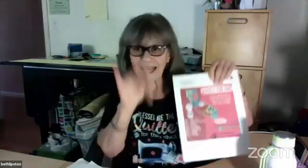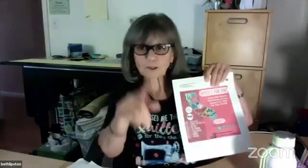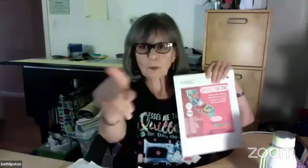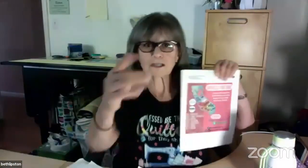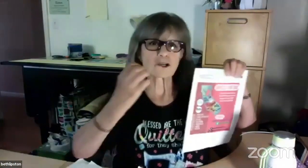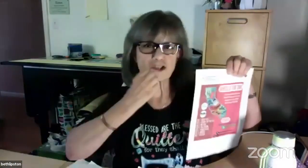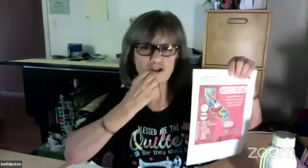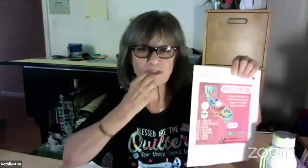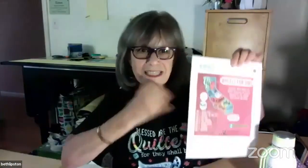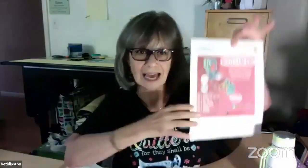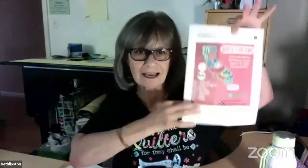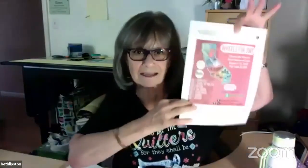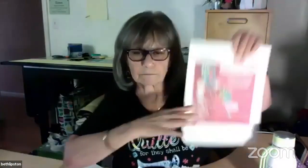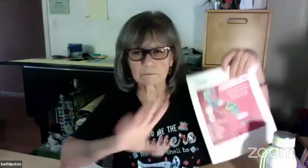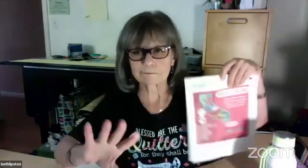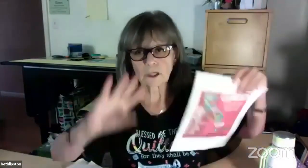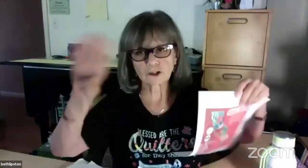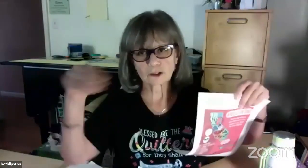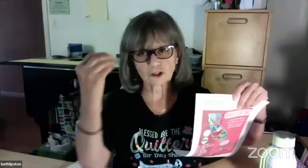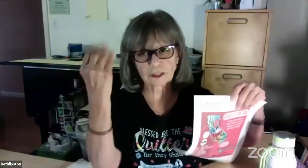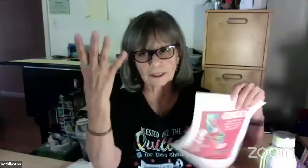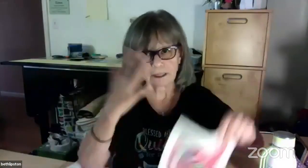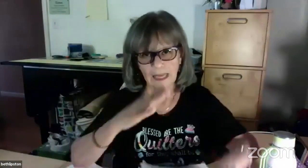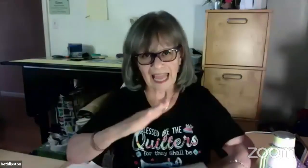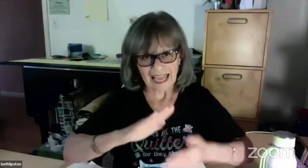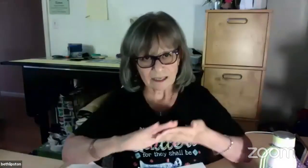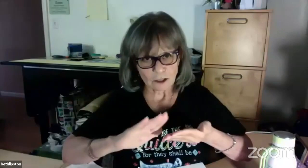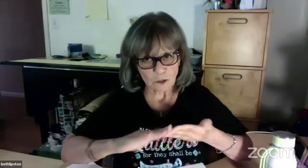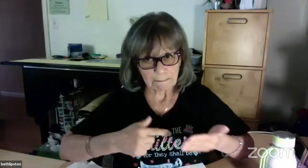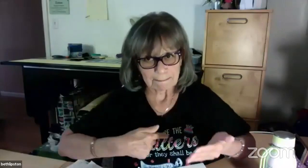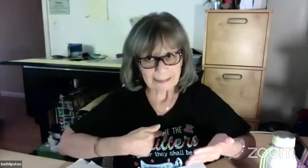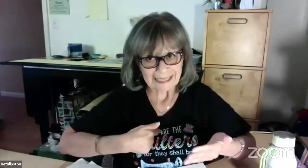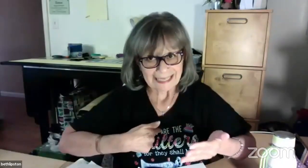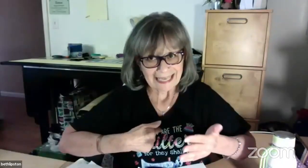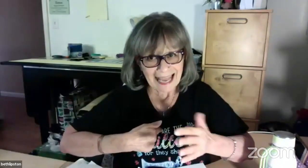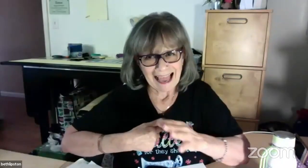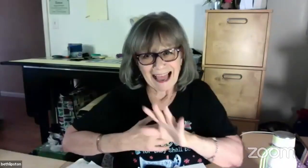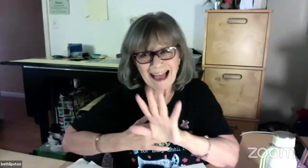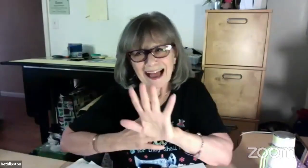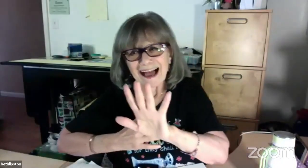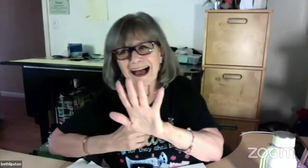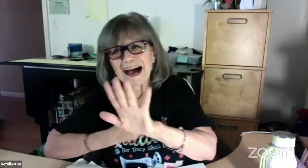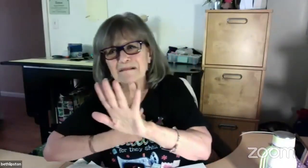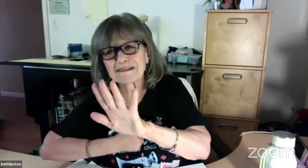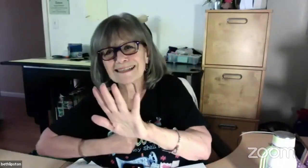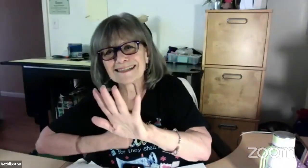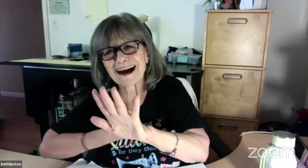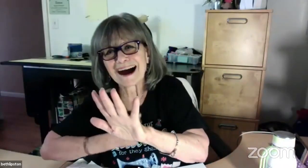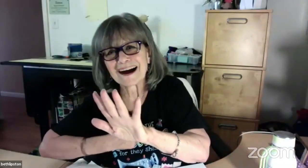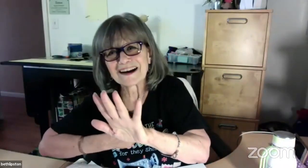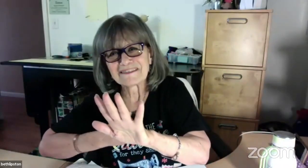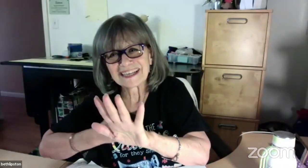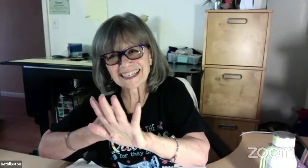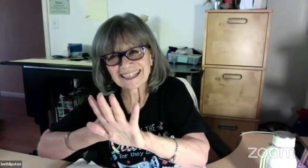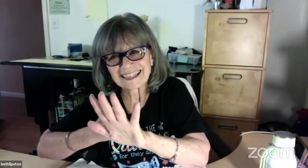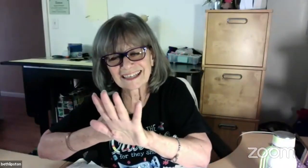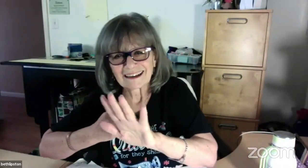both rode for this event that Trisha has shared. And Trisha, excuse me, I'm